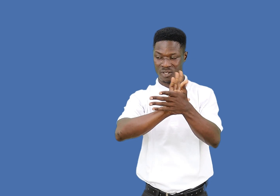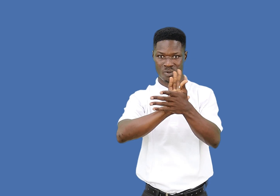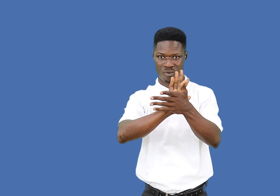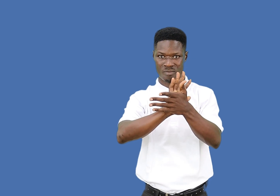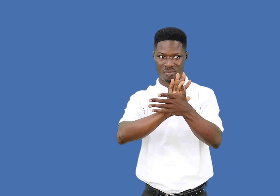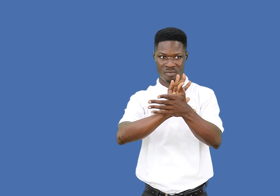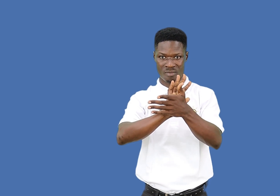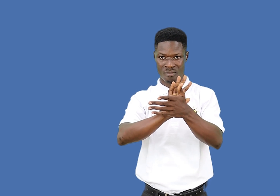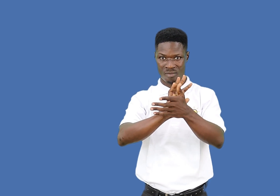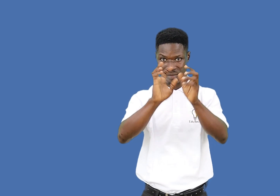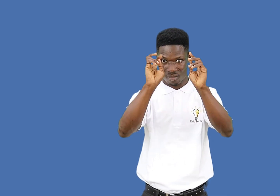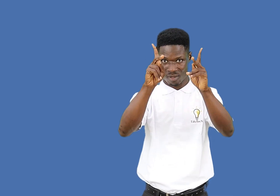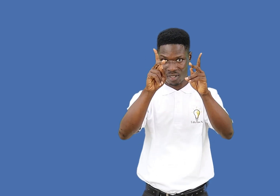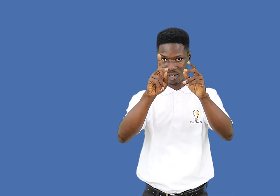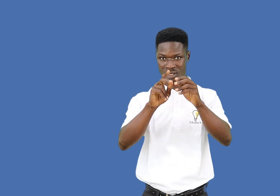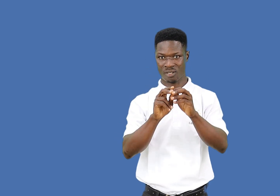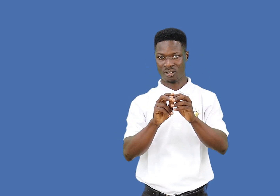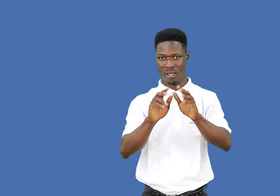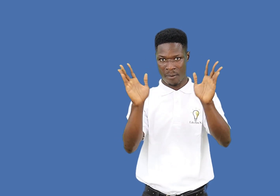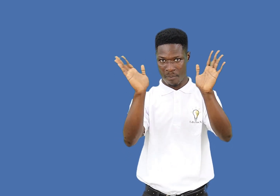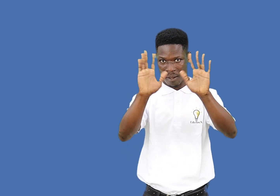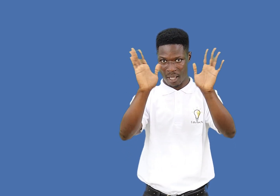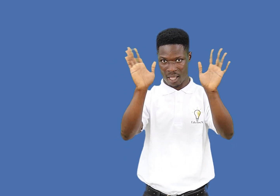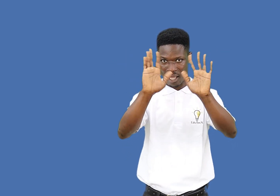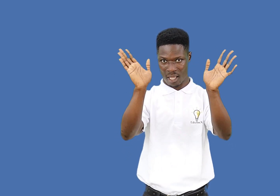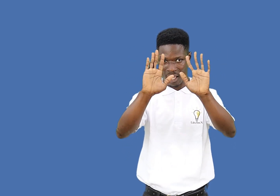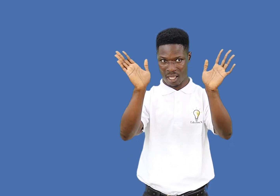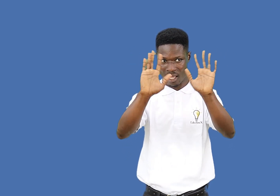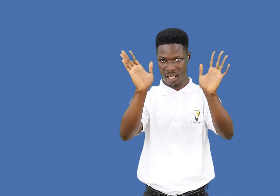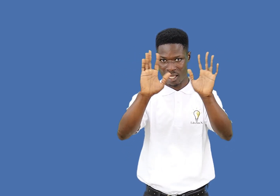I hope to meet you all in our next